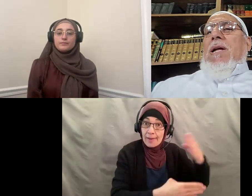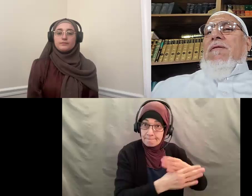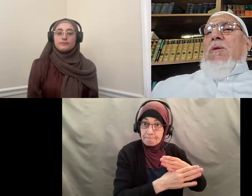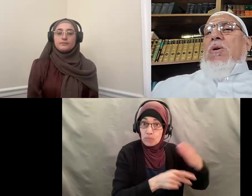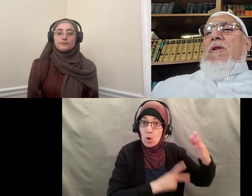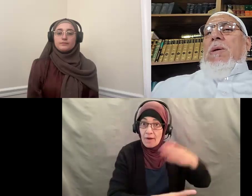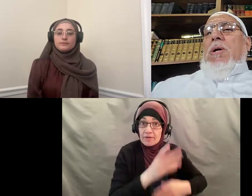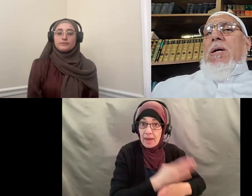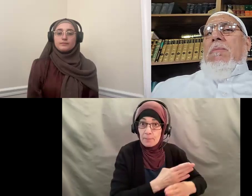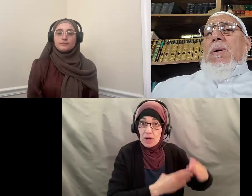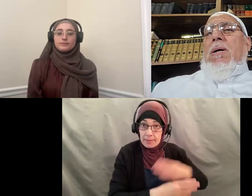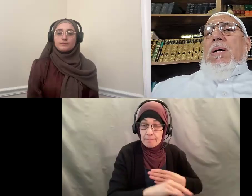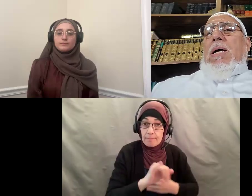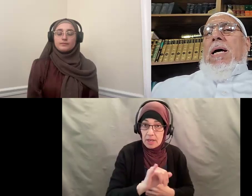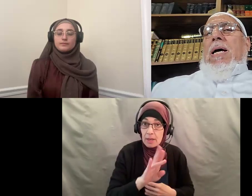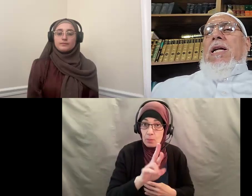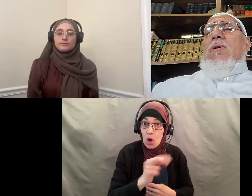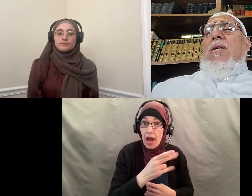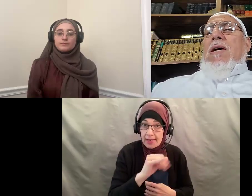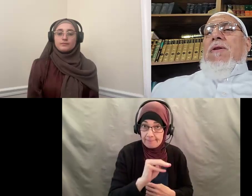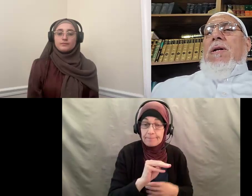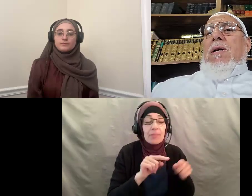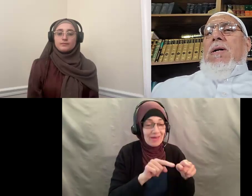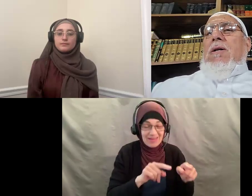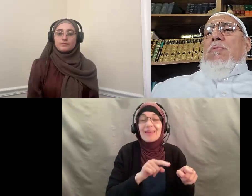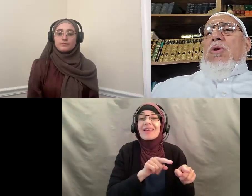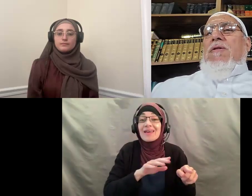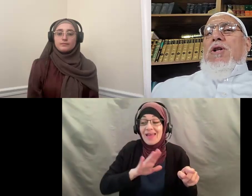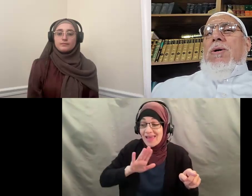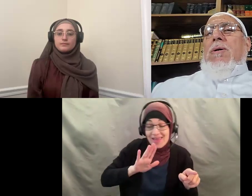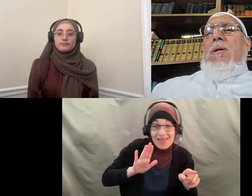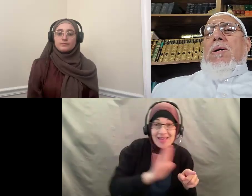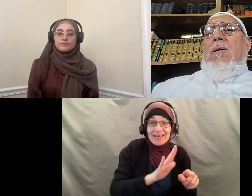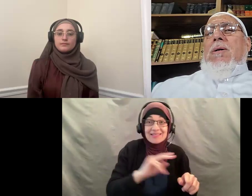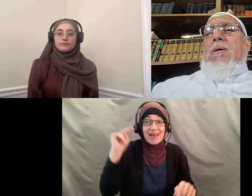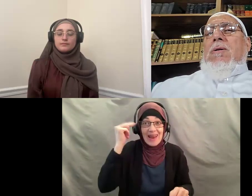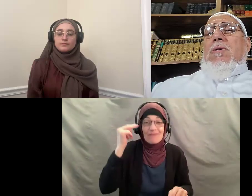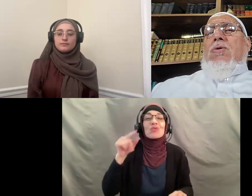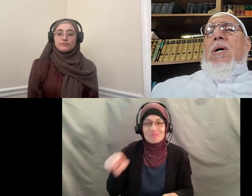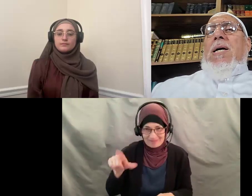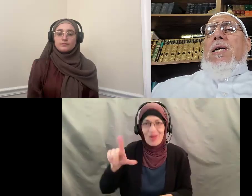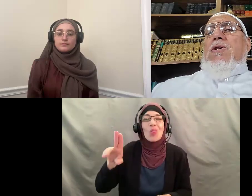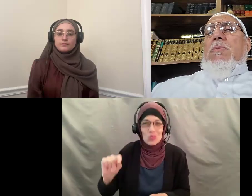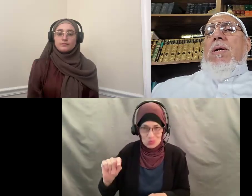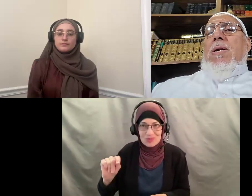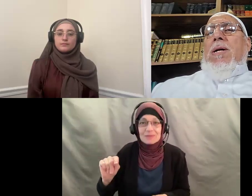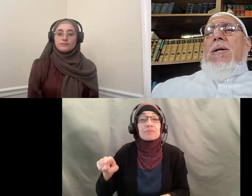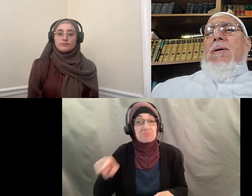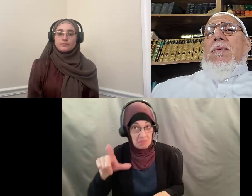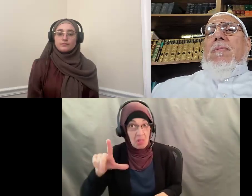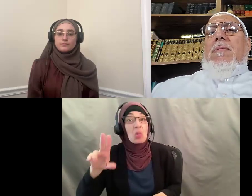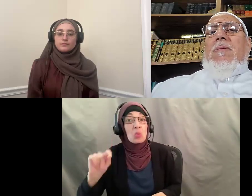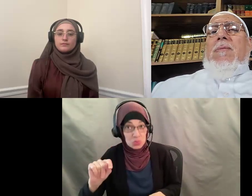He believed in Prophet Ibrahim, and he was given prophethood to guide his